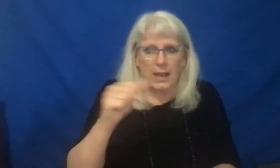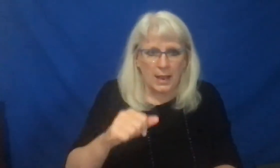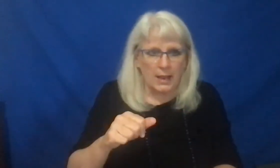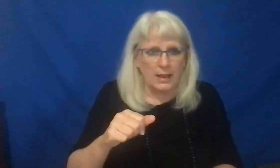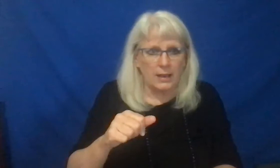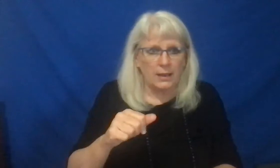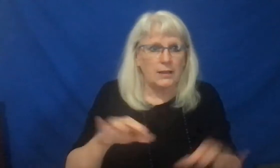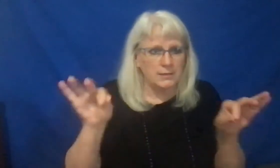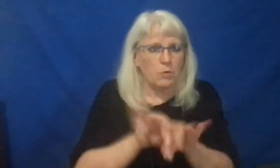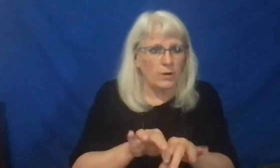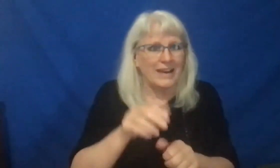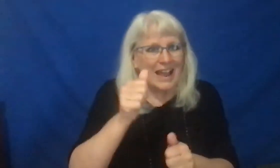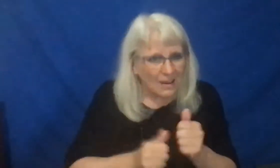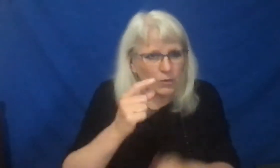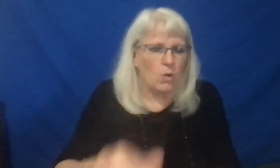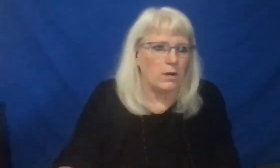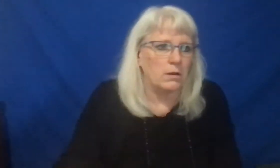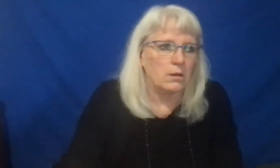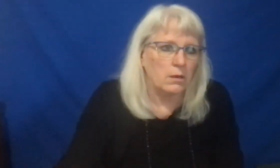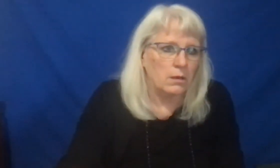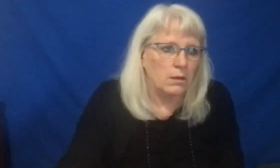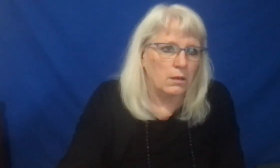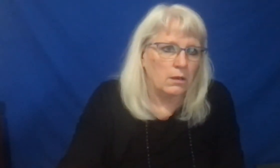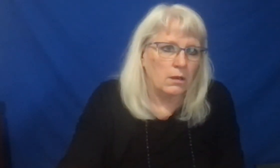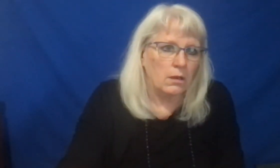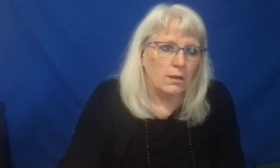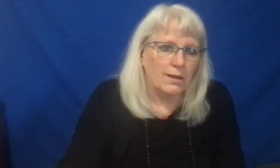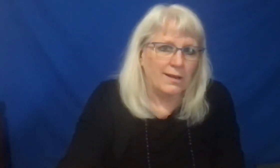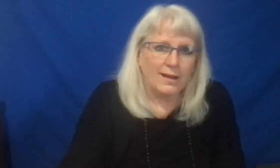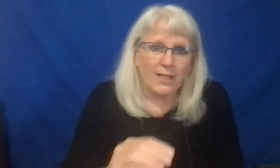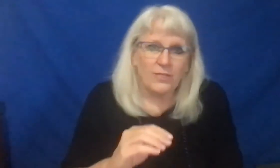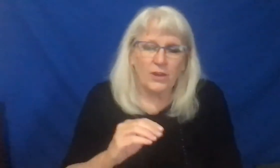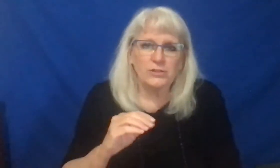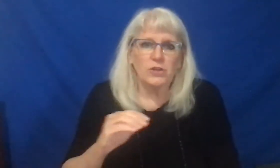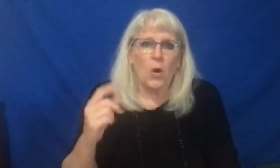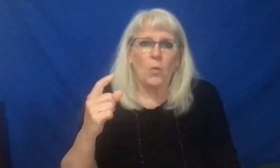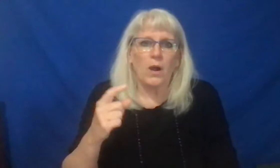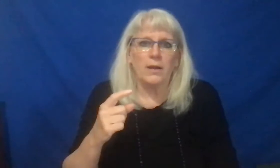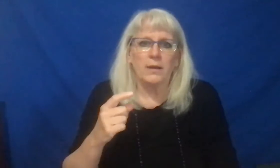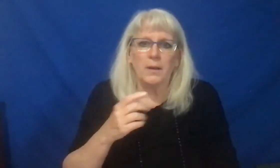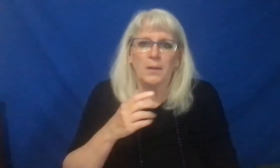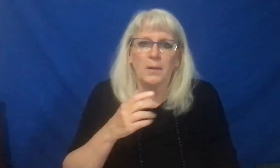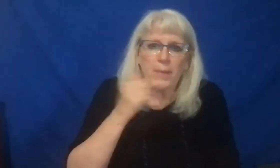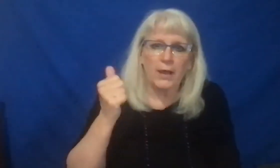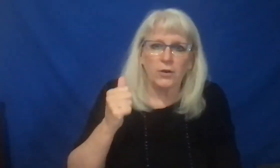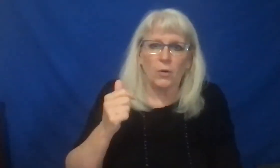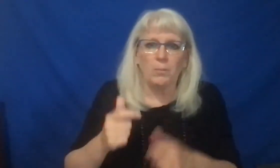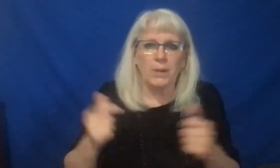one. No one better or bigger than another. And her, I'm telling you, she's